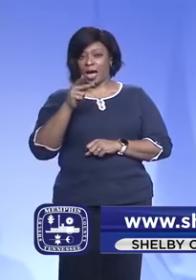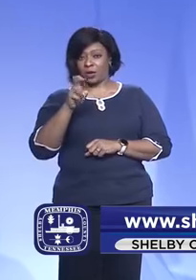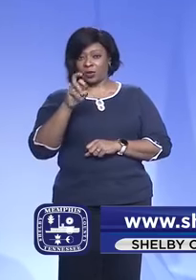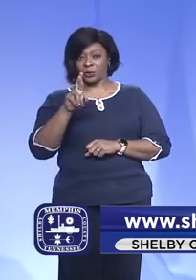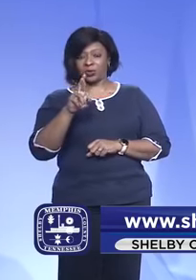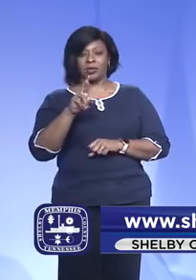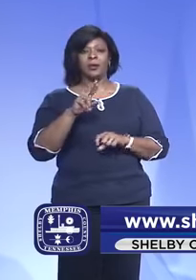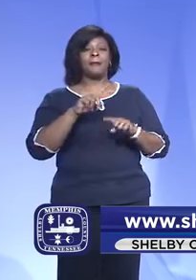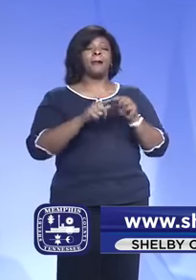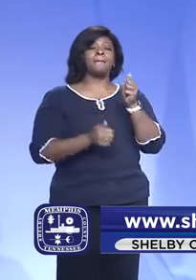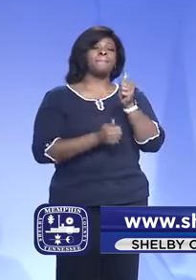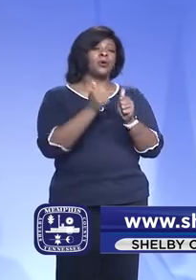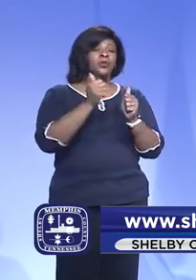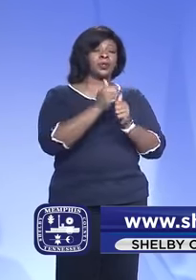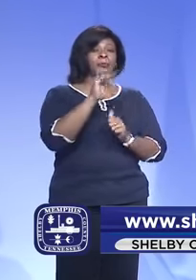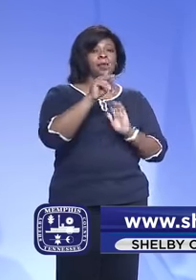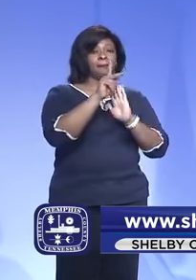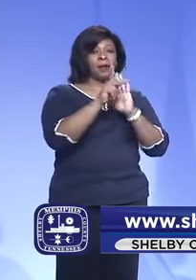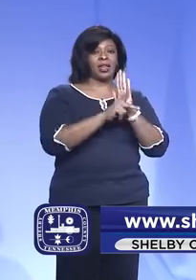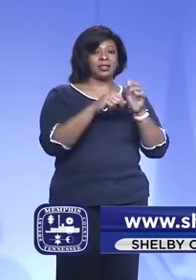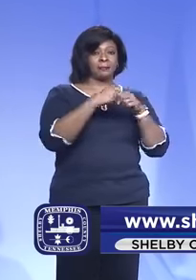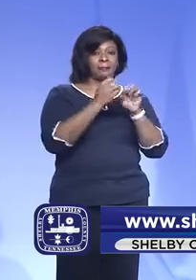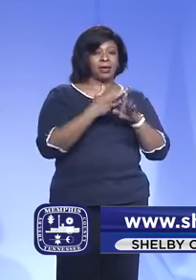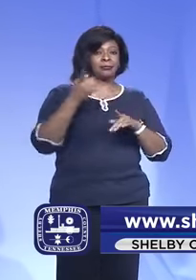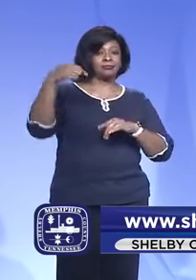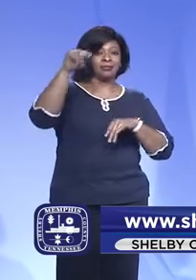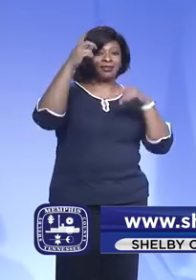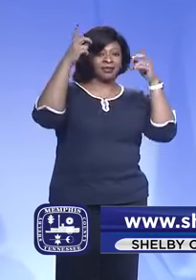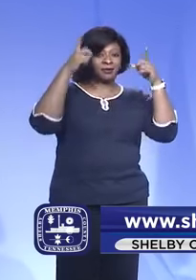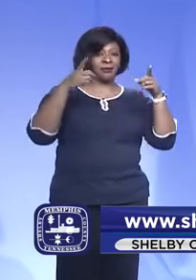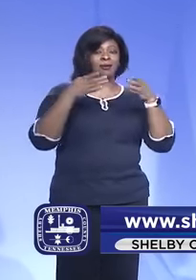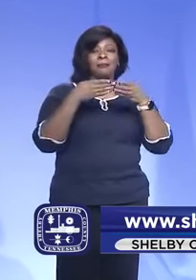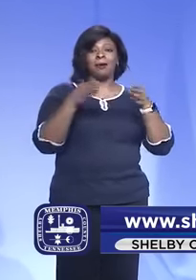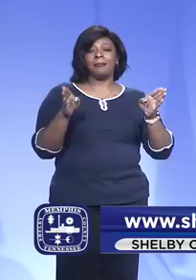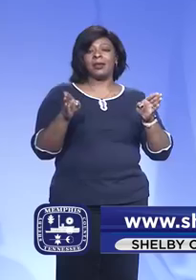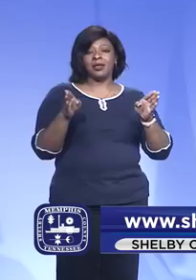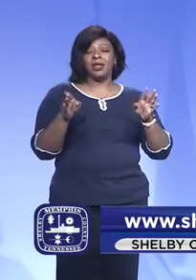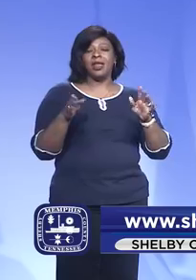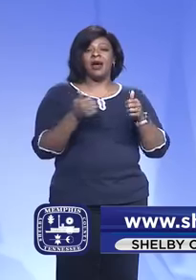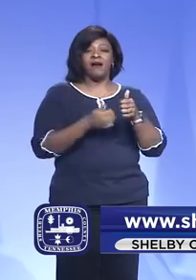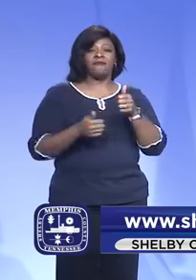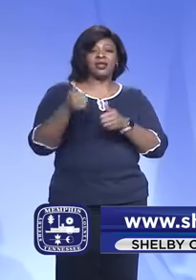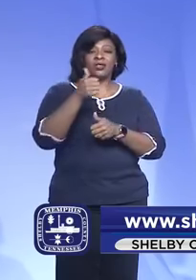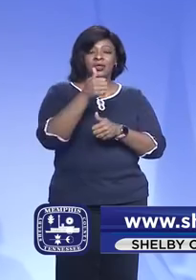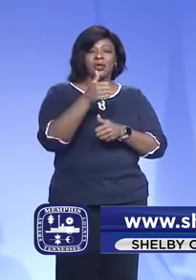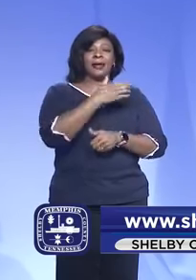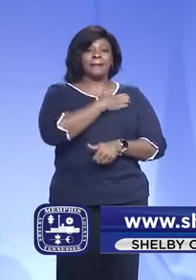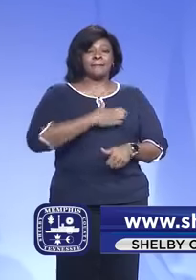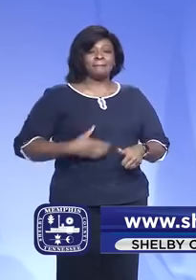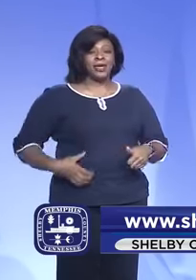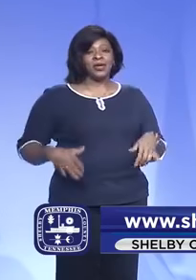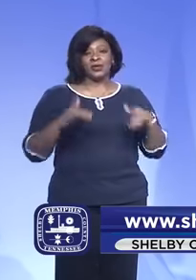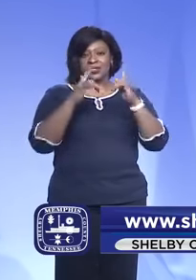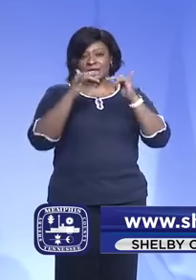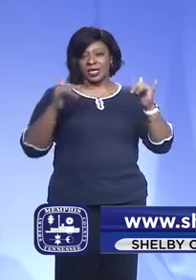primarily by the policymakers, the public officials, mayors,